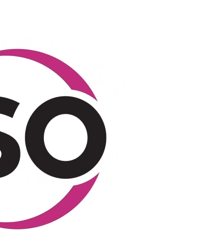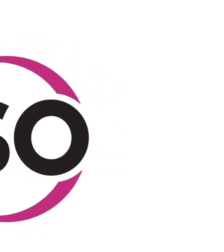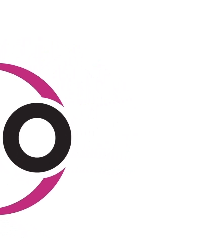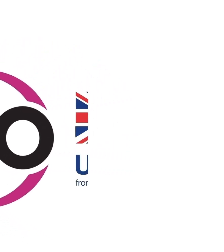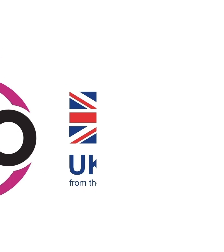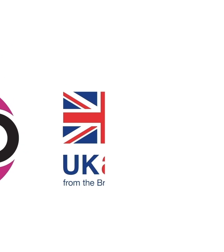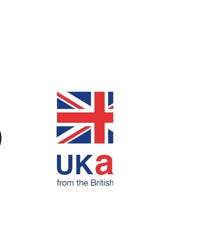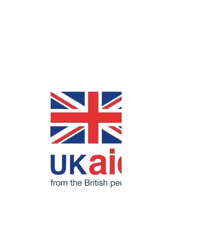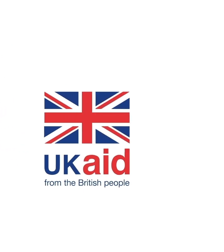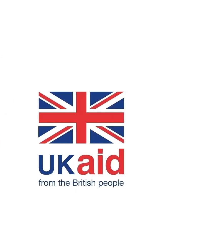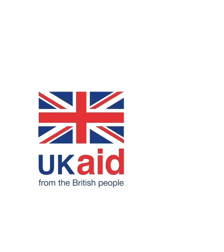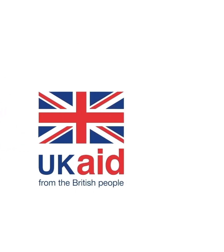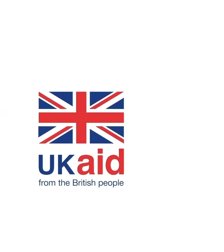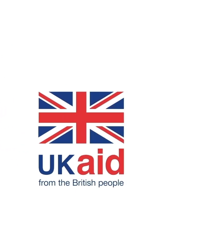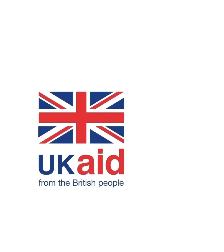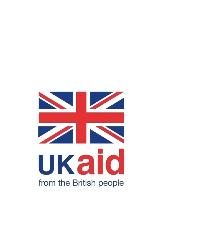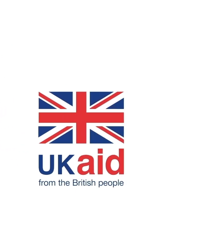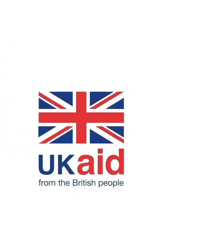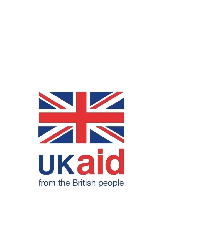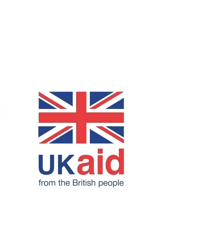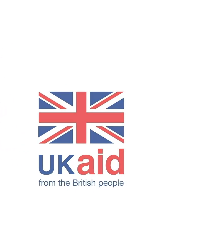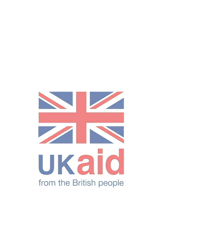VSO UK Aid.